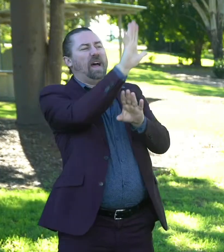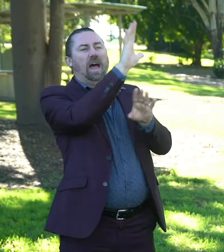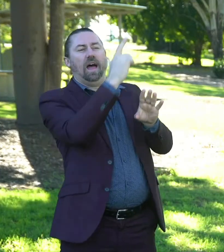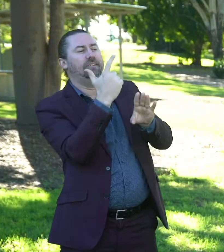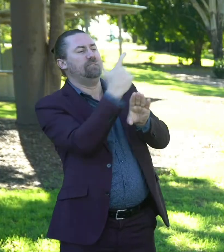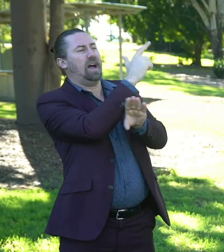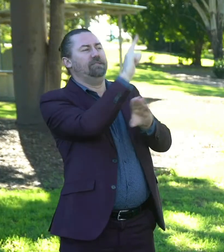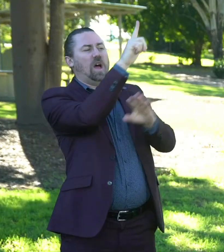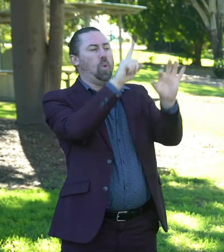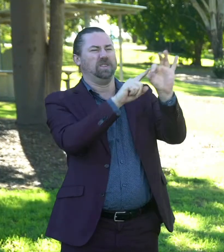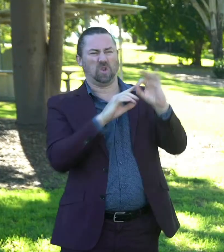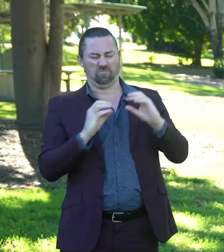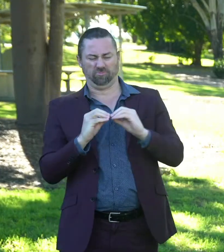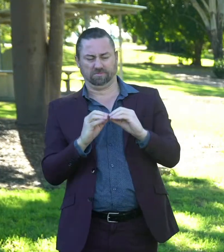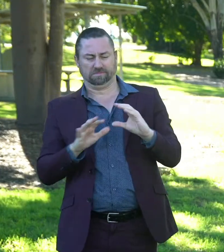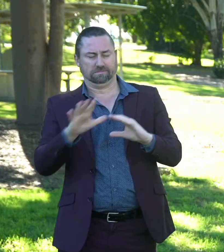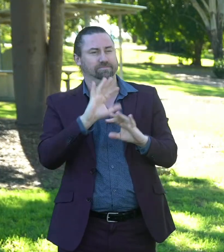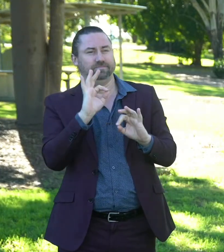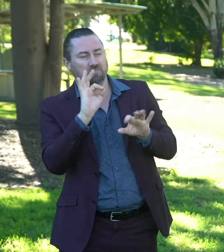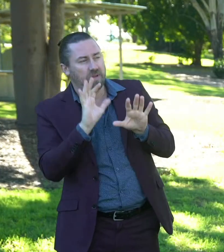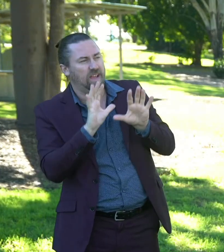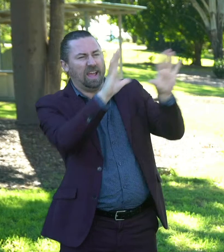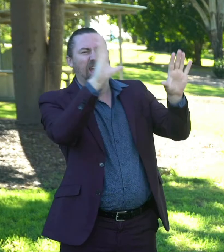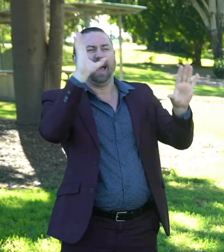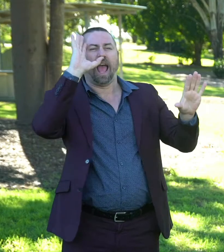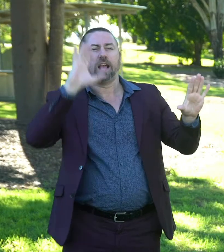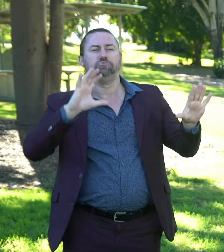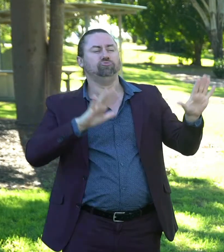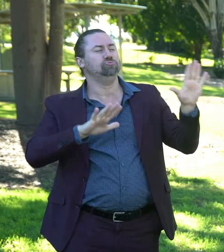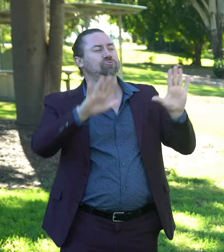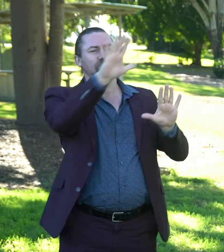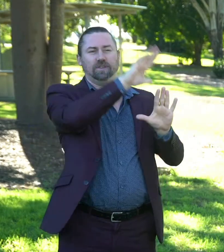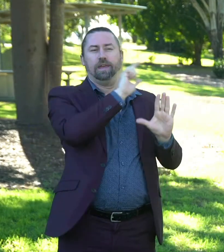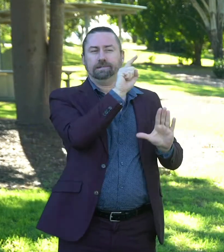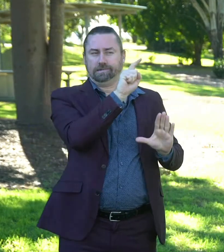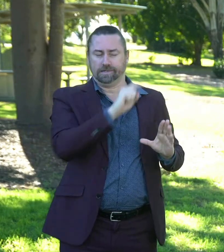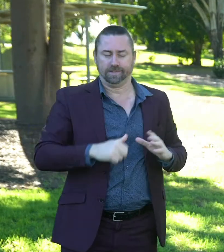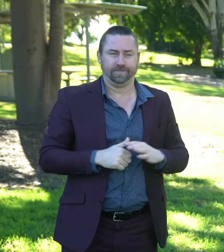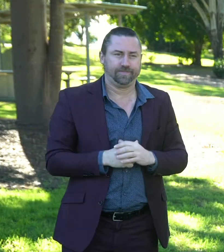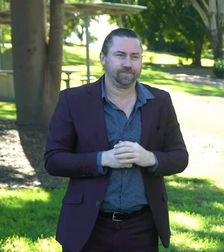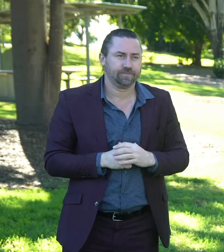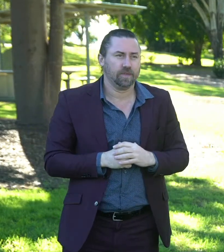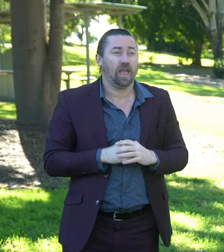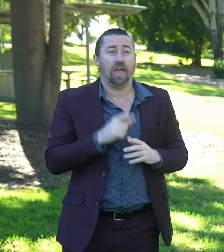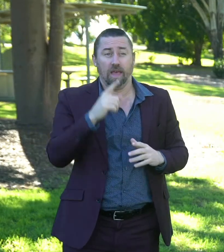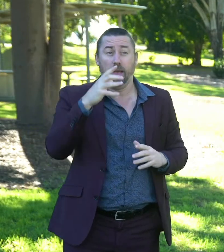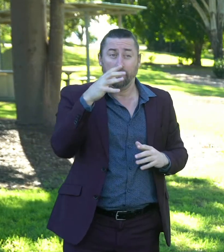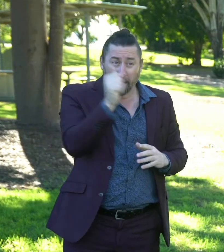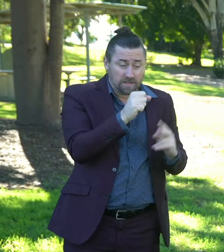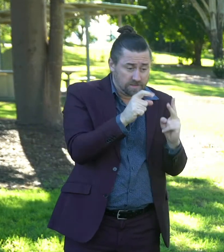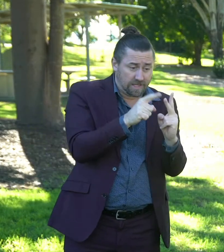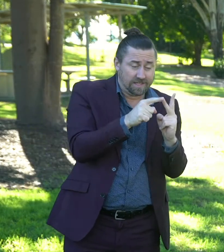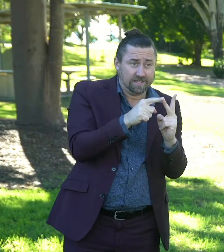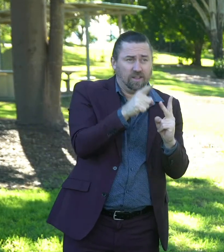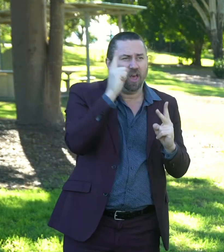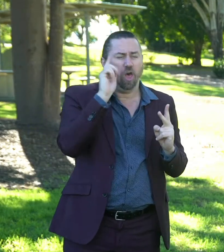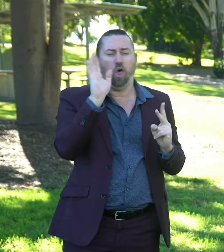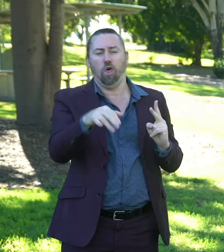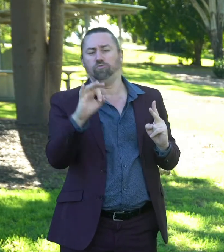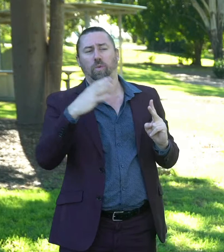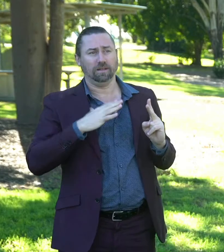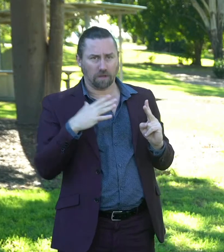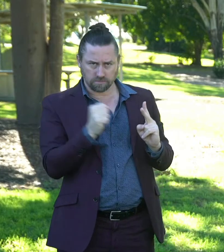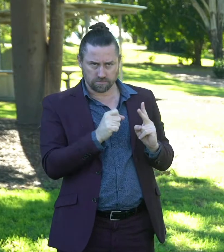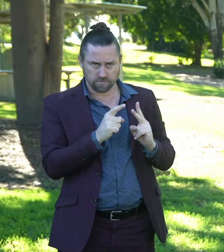They're not throughout the state yet at this stage. That is critical. And then you must get the second dose. And your second